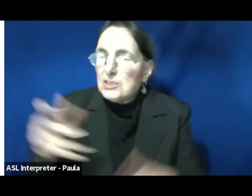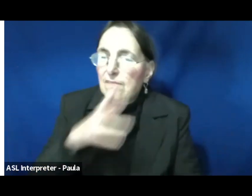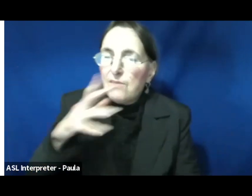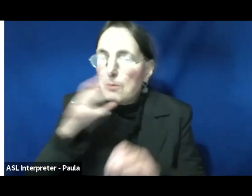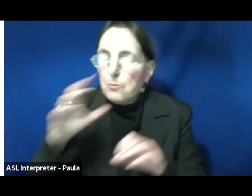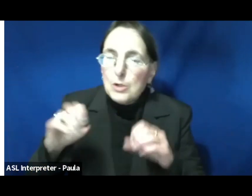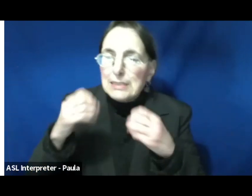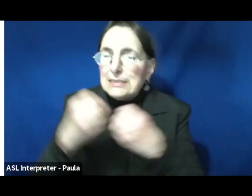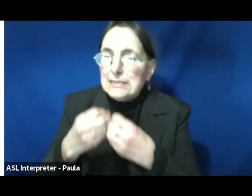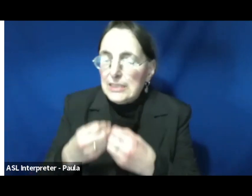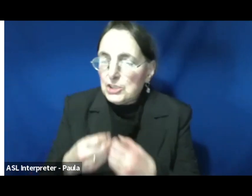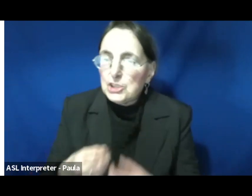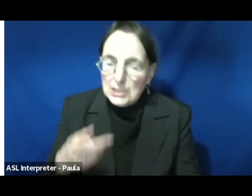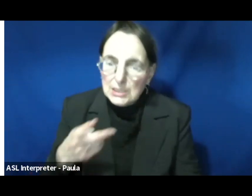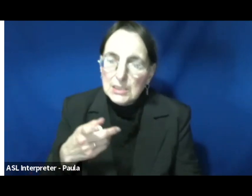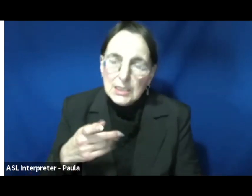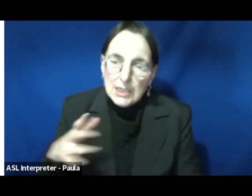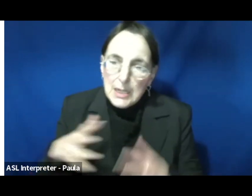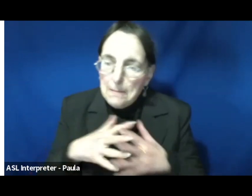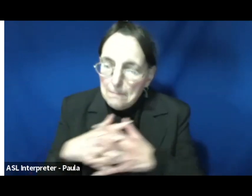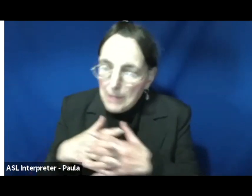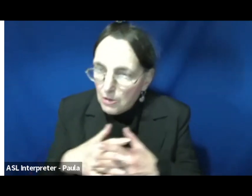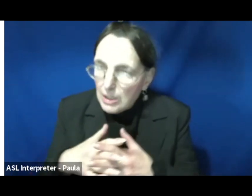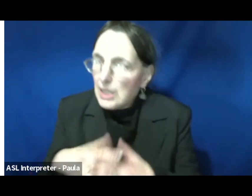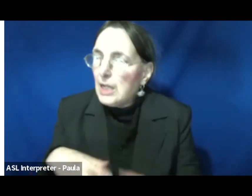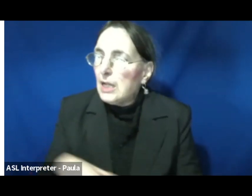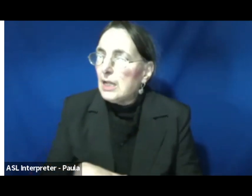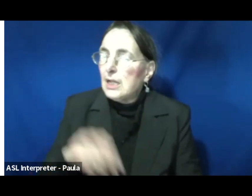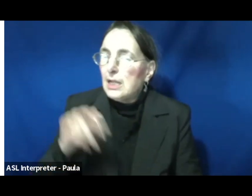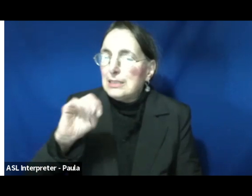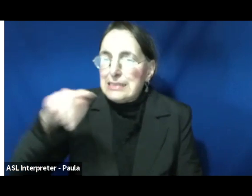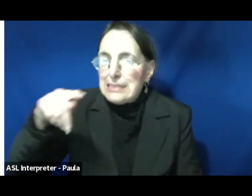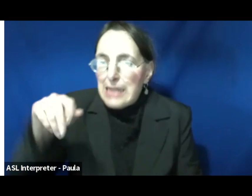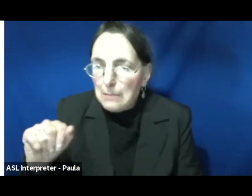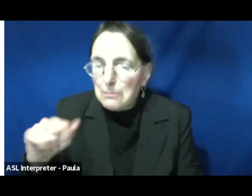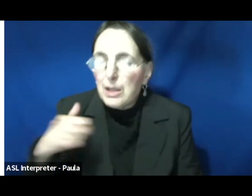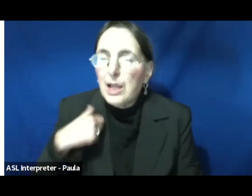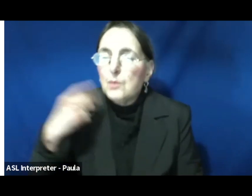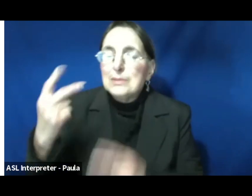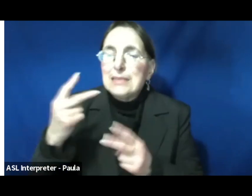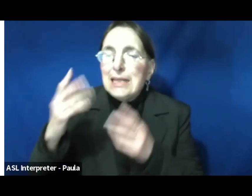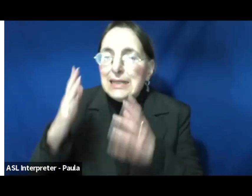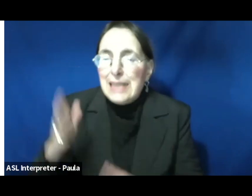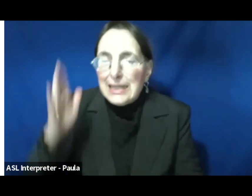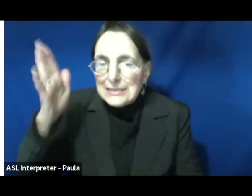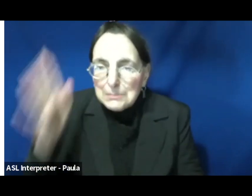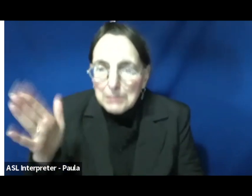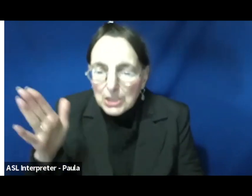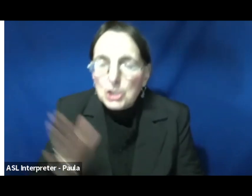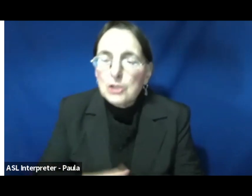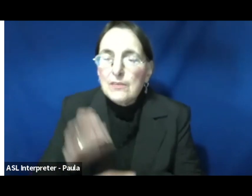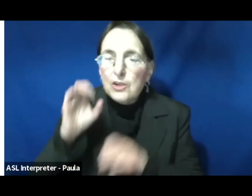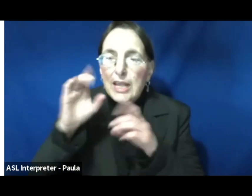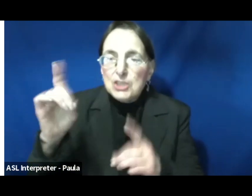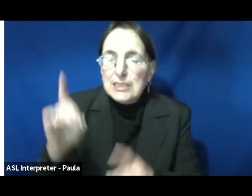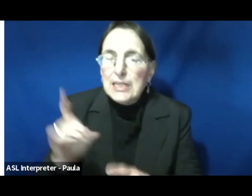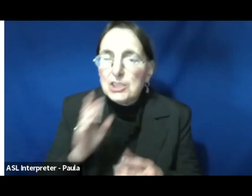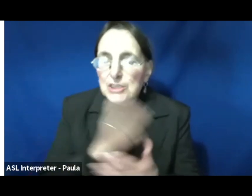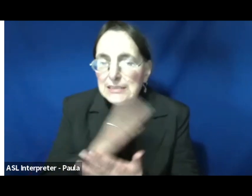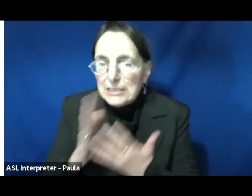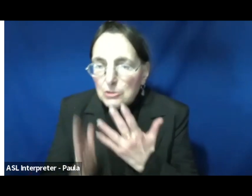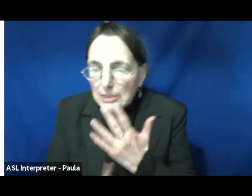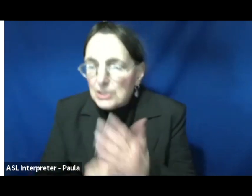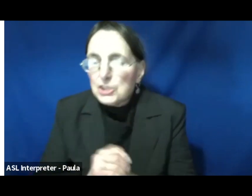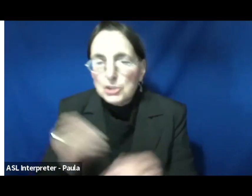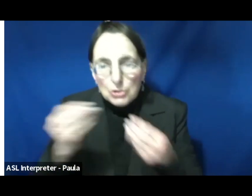the folks who are the wine grape growers in Napa. They asked me as a guest speaker in their education series, just to spread the word so we can remove barriers for our